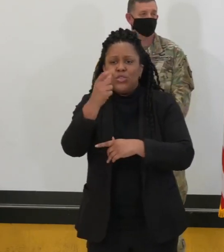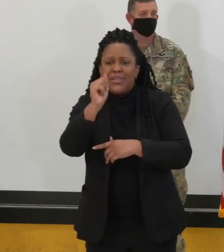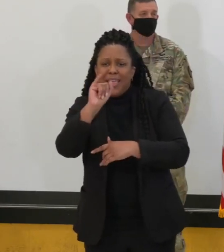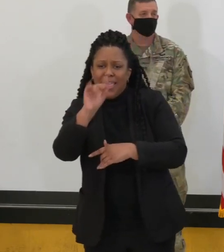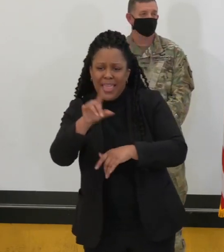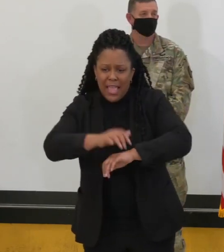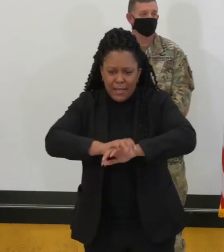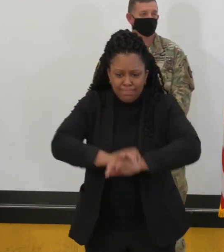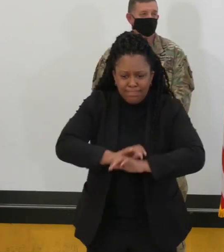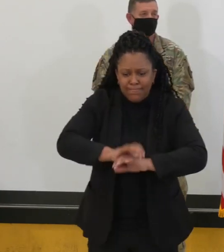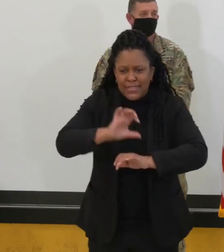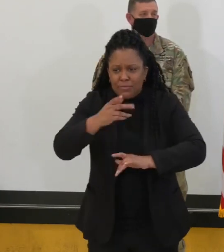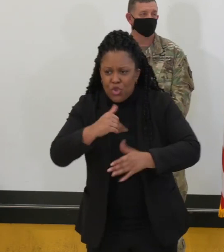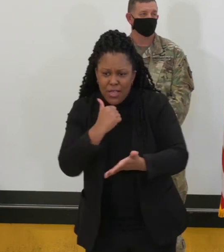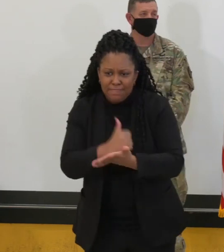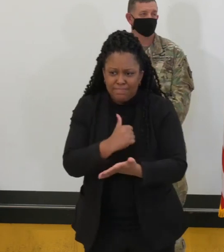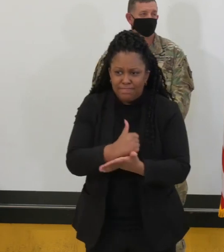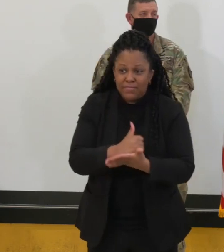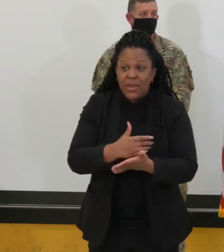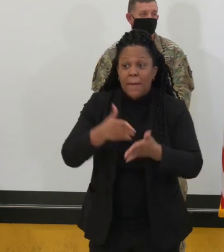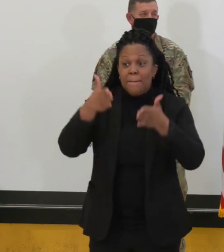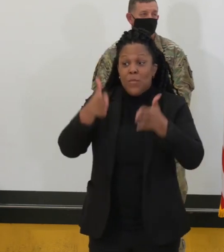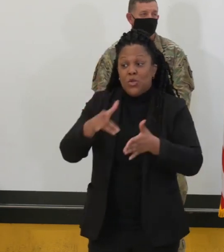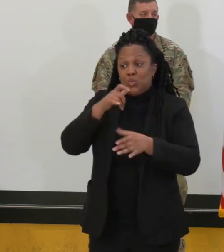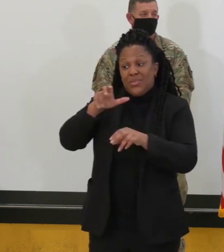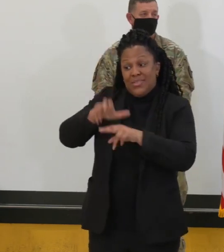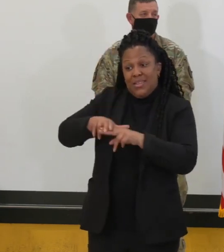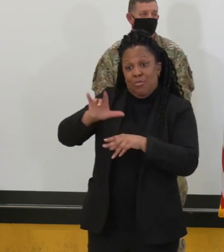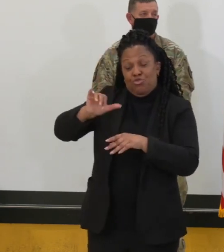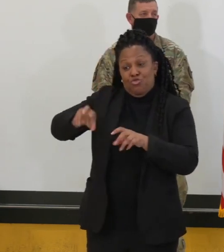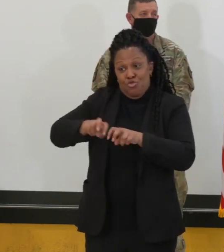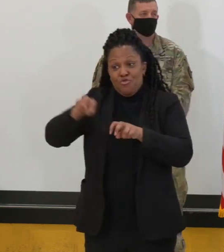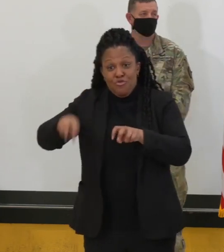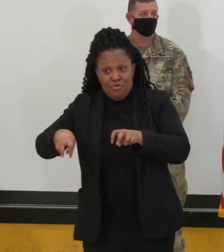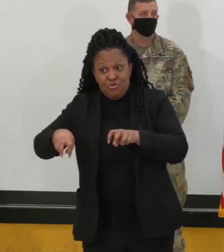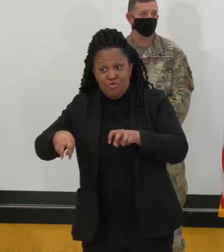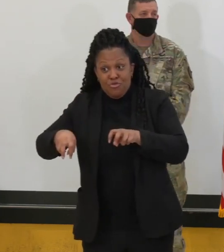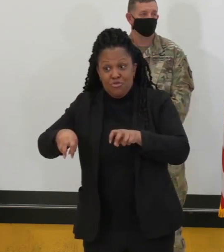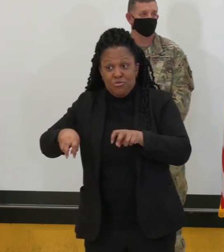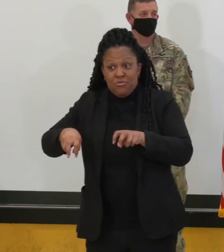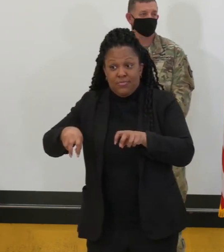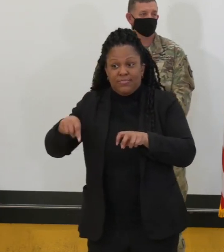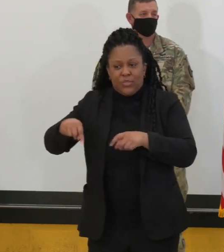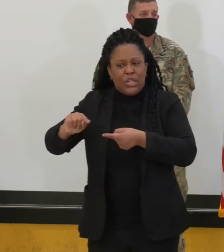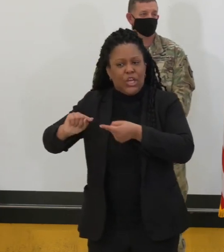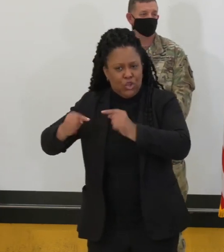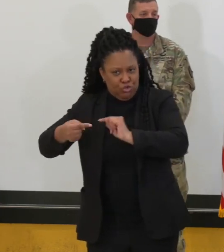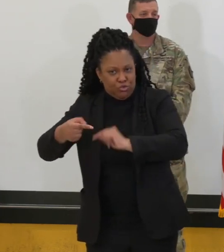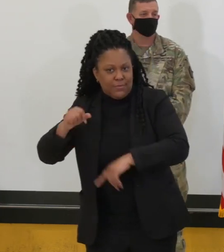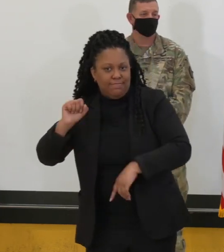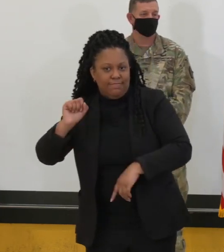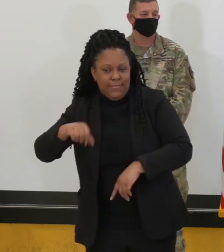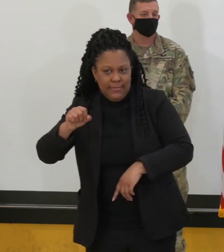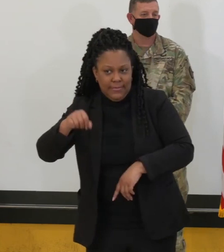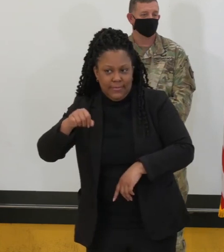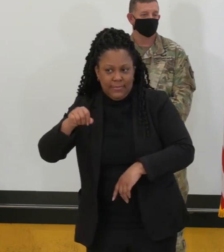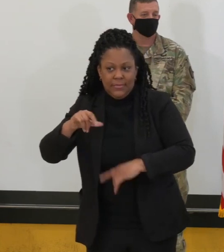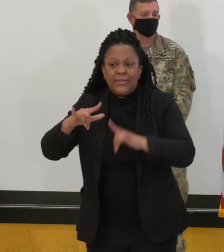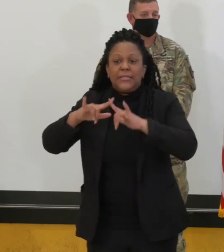in the car did have a non-life-threatening injury and was then transported. The BCA was